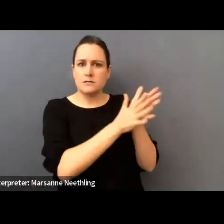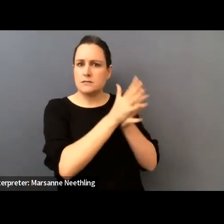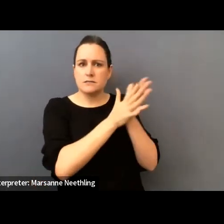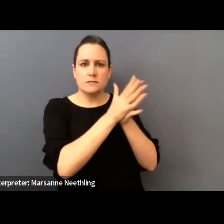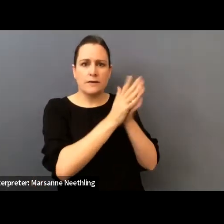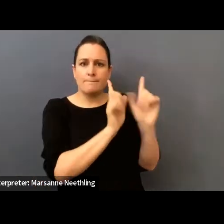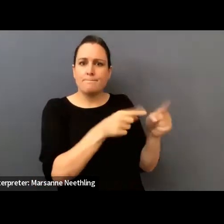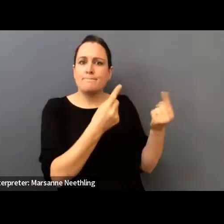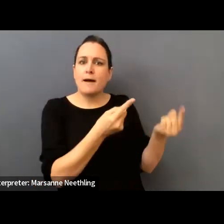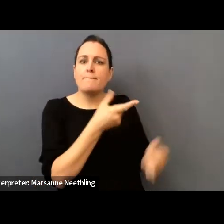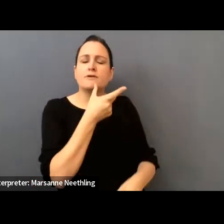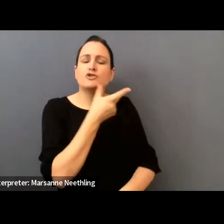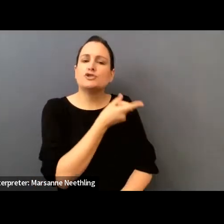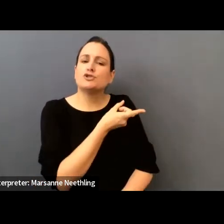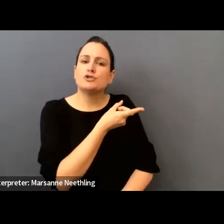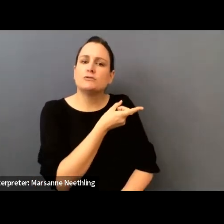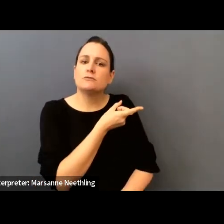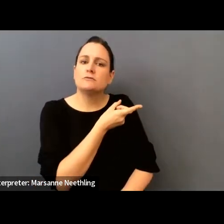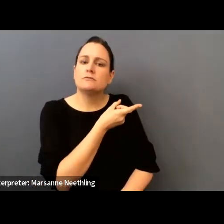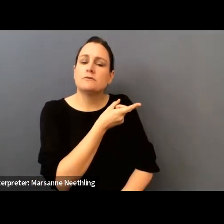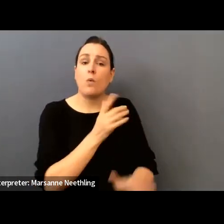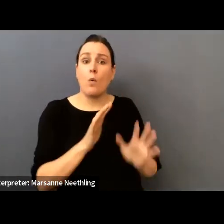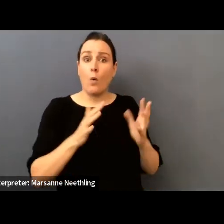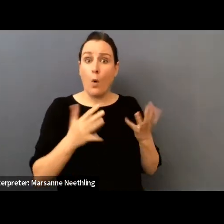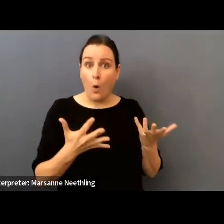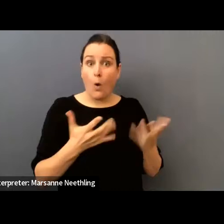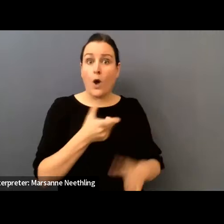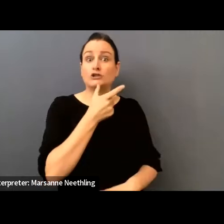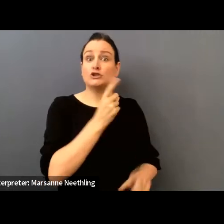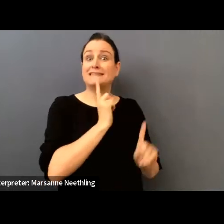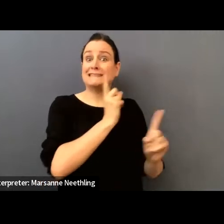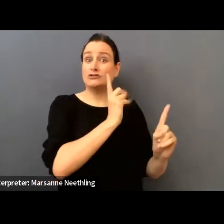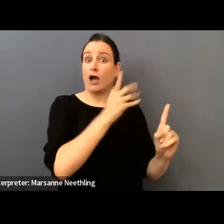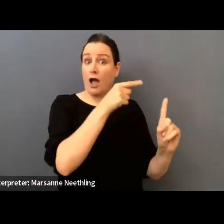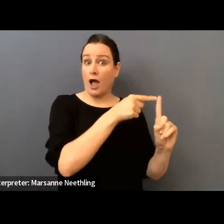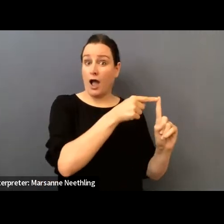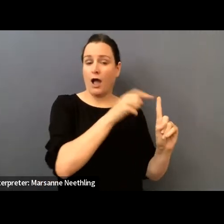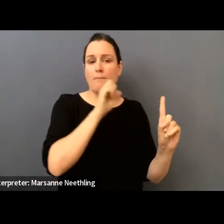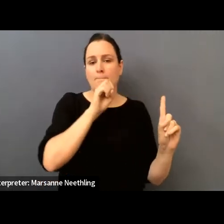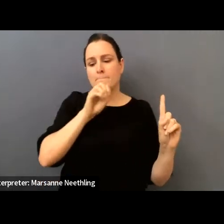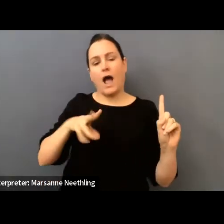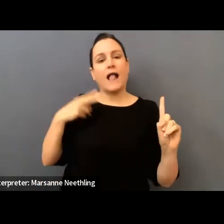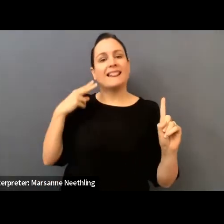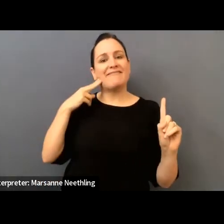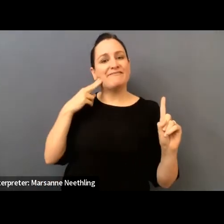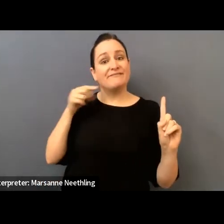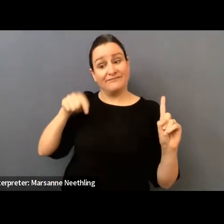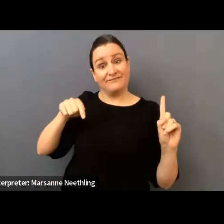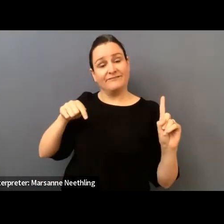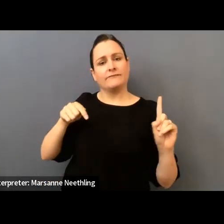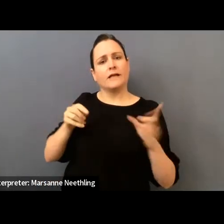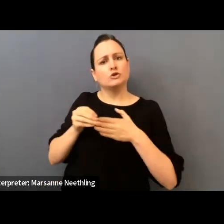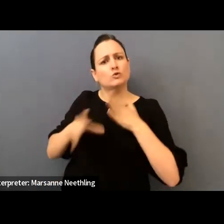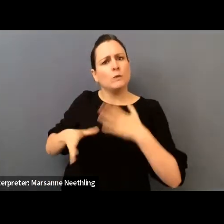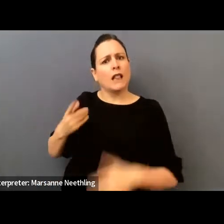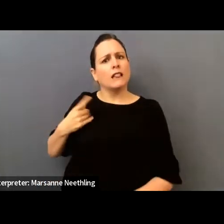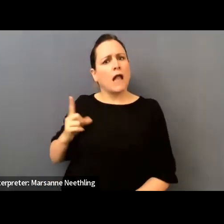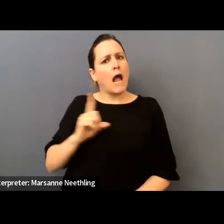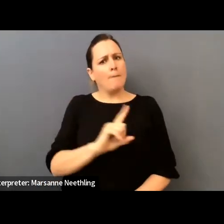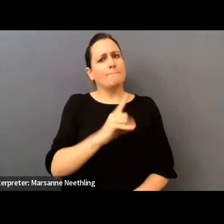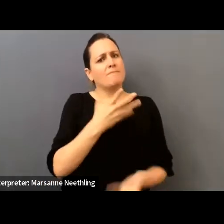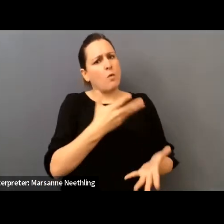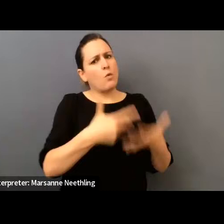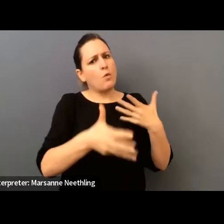the teaching student that this part of the